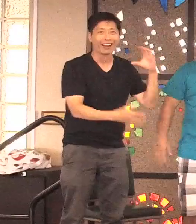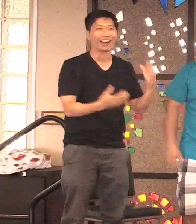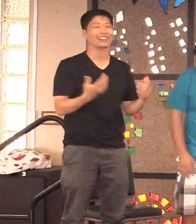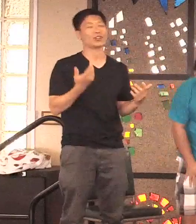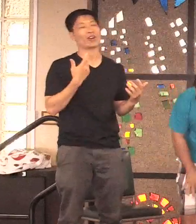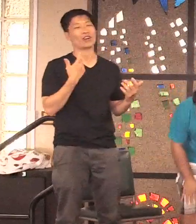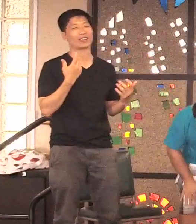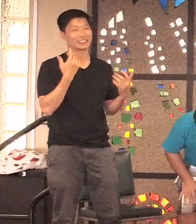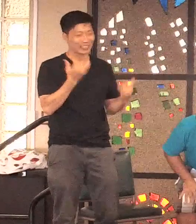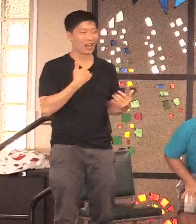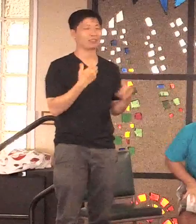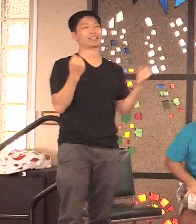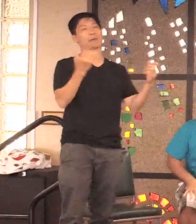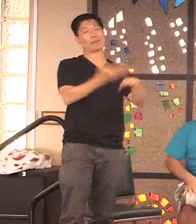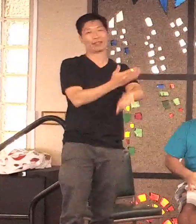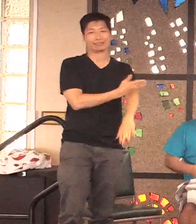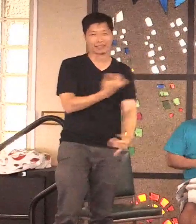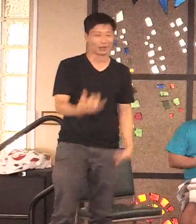sign.